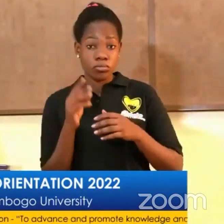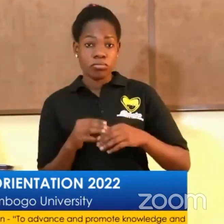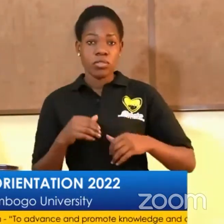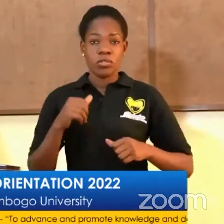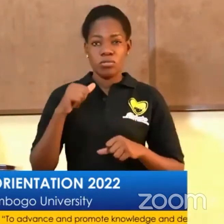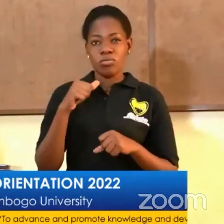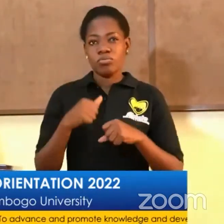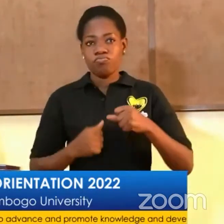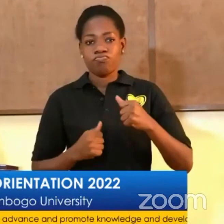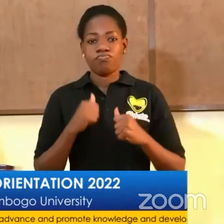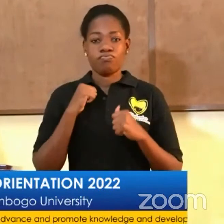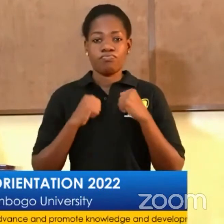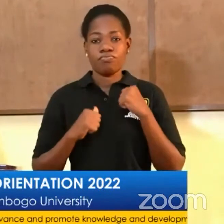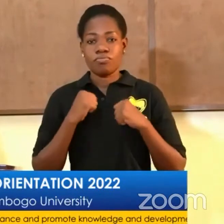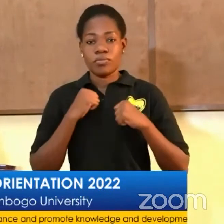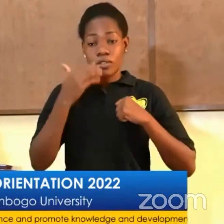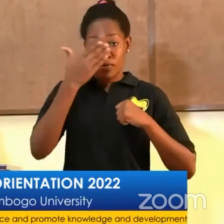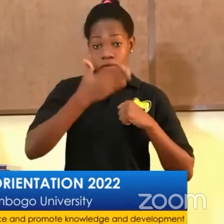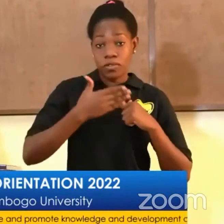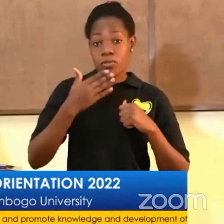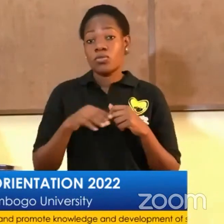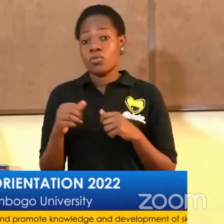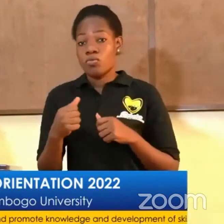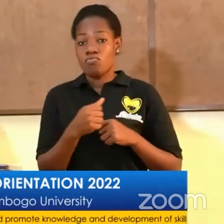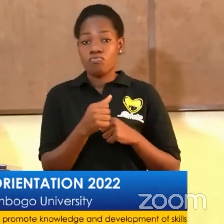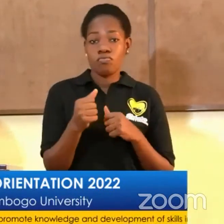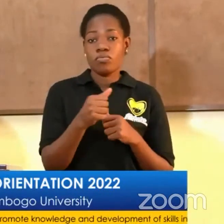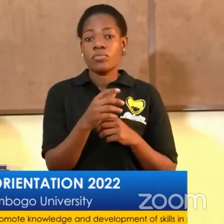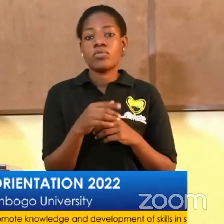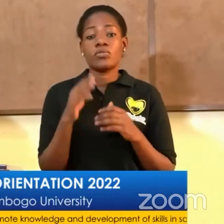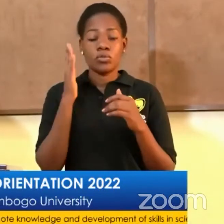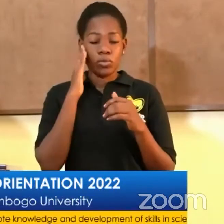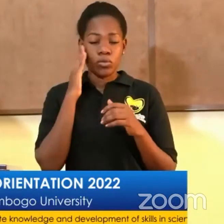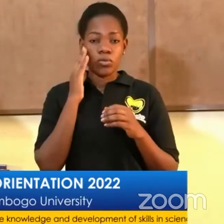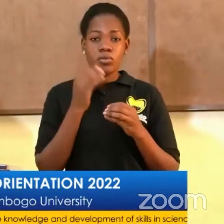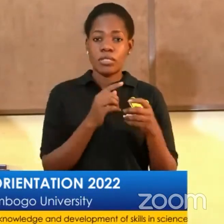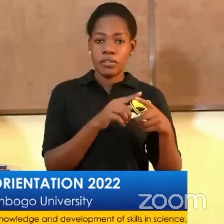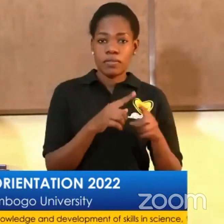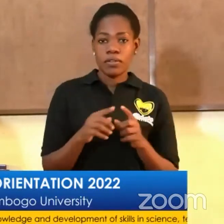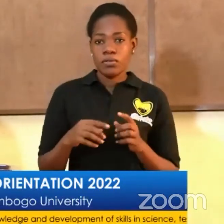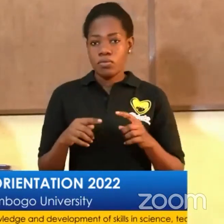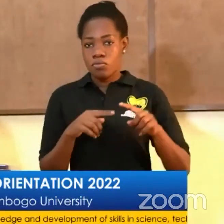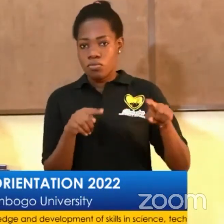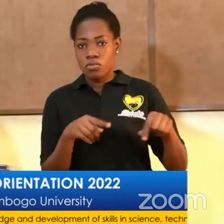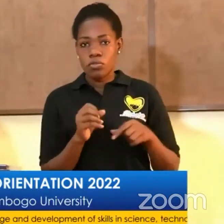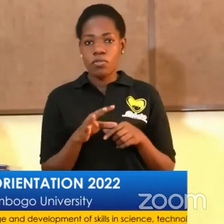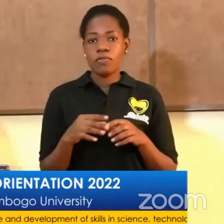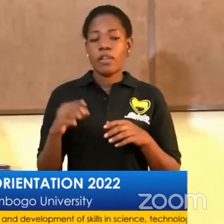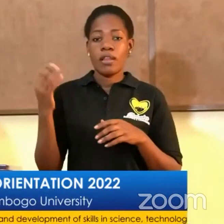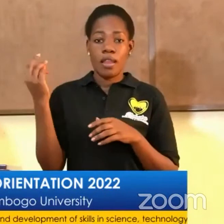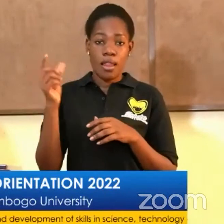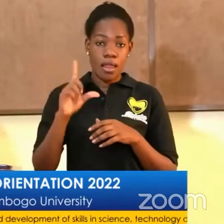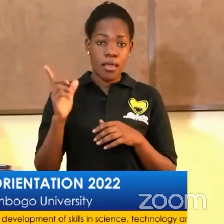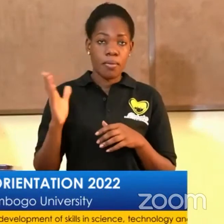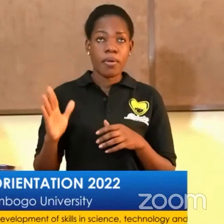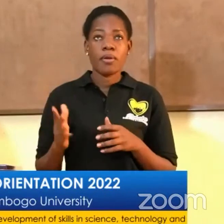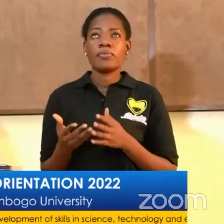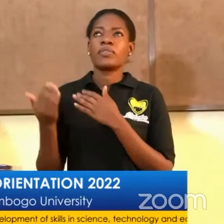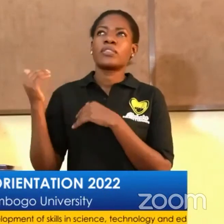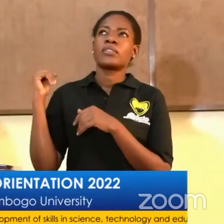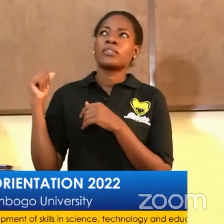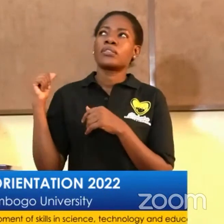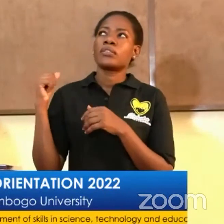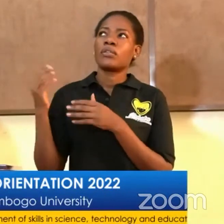the different sections of the library. And I was here yesterday, and on 14th